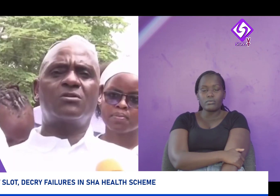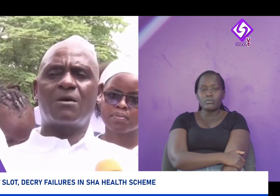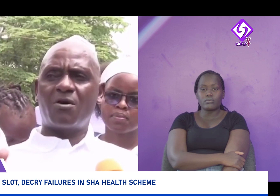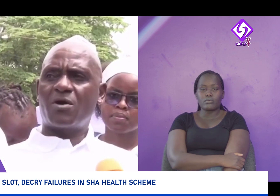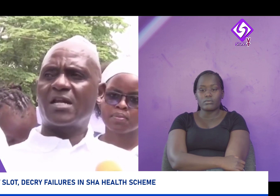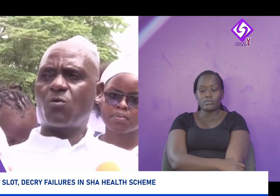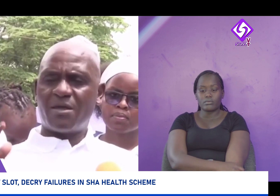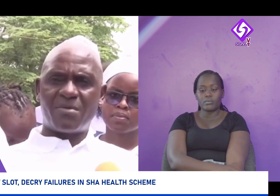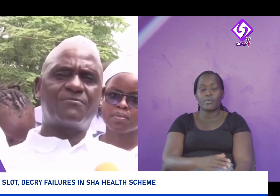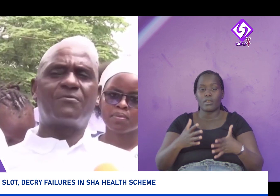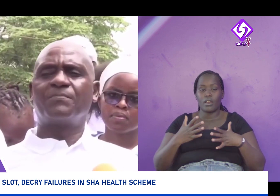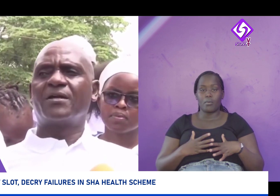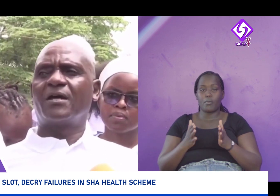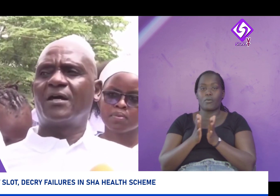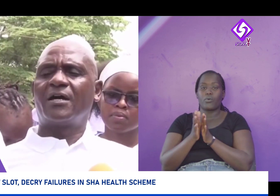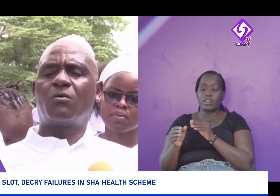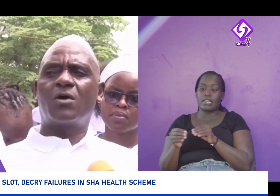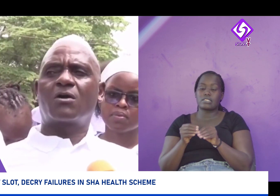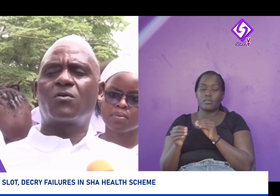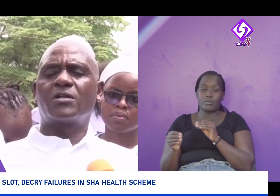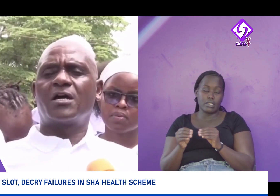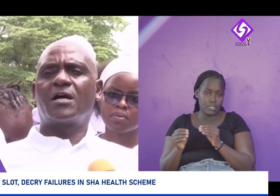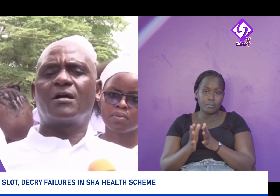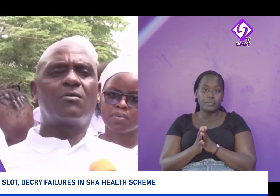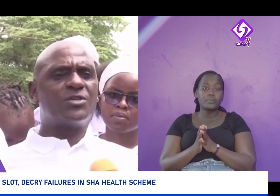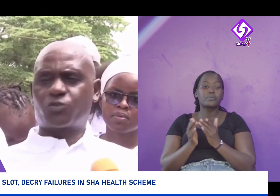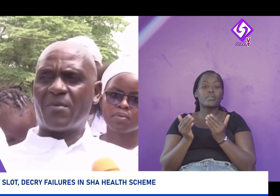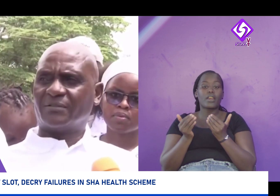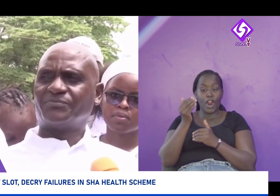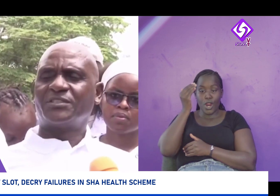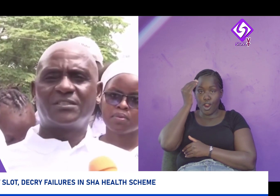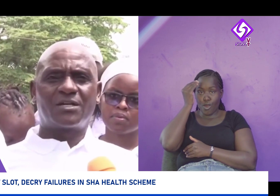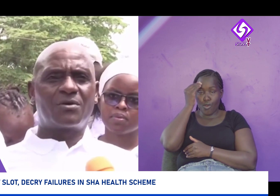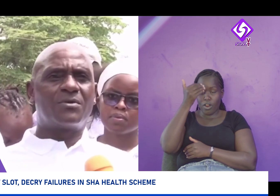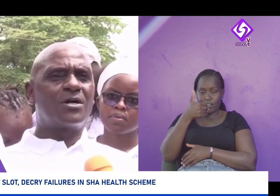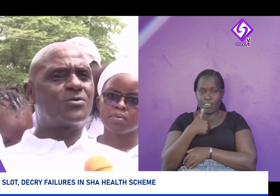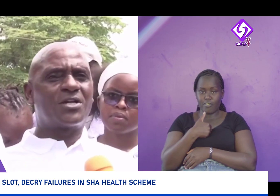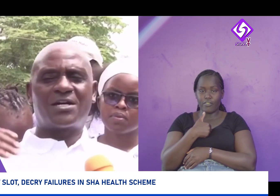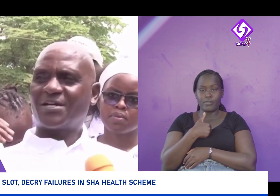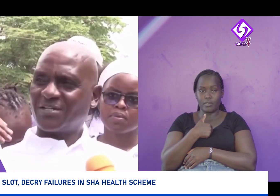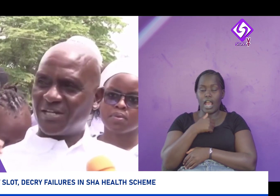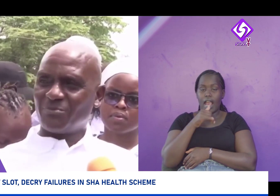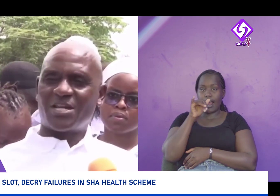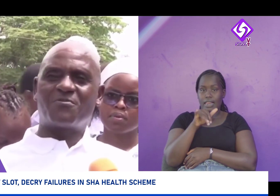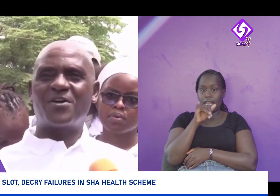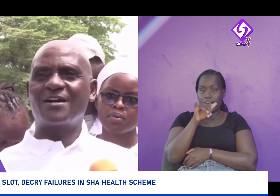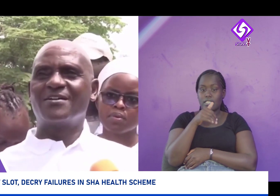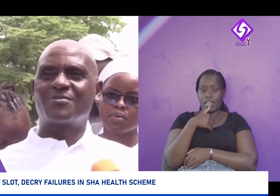Watu ambao wana ulemavu wako na wamesoma na kwamba wako na elimu inayofaa. Kwa